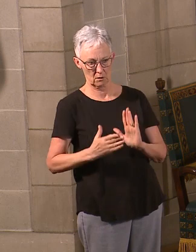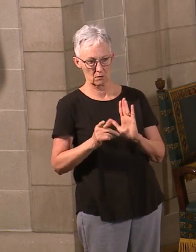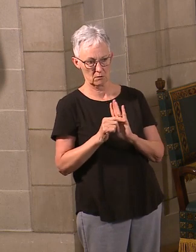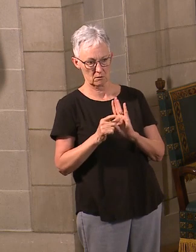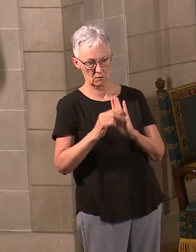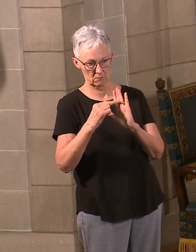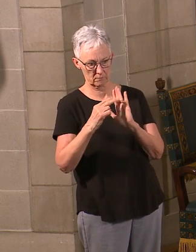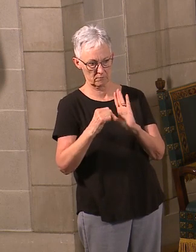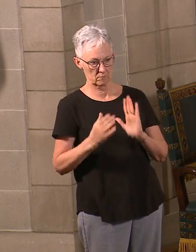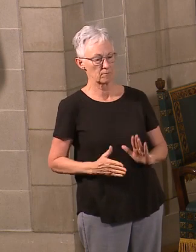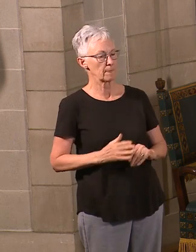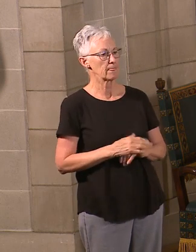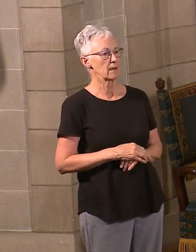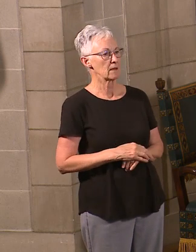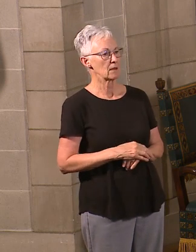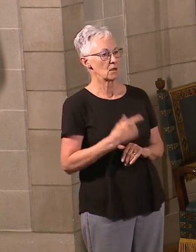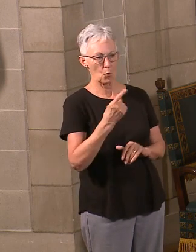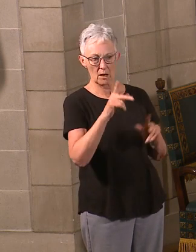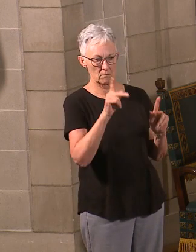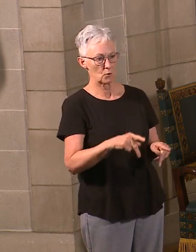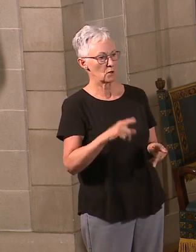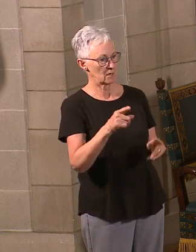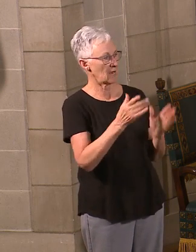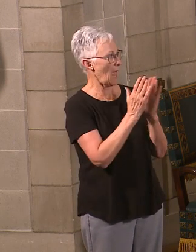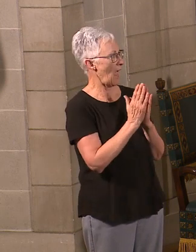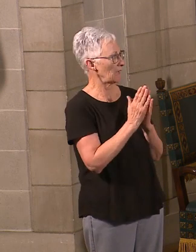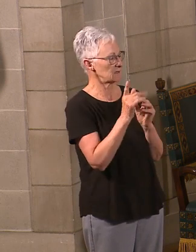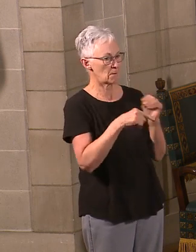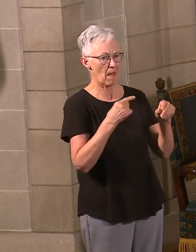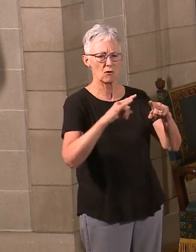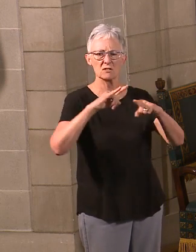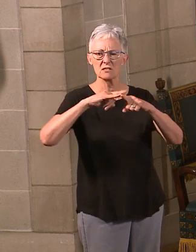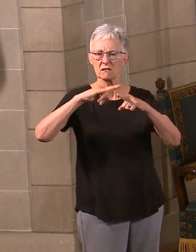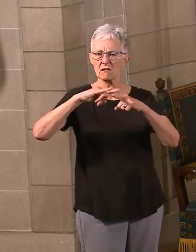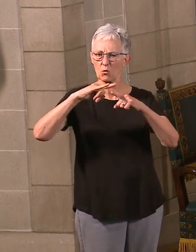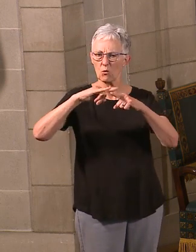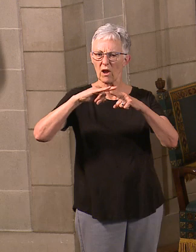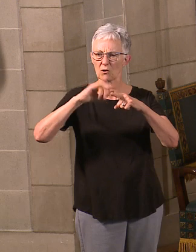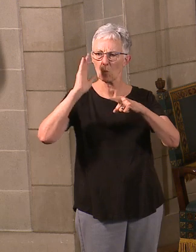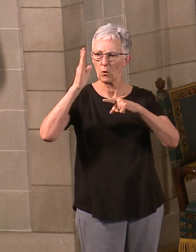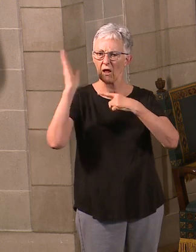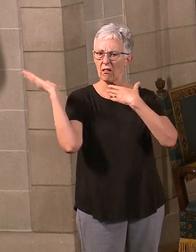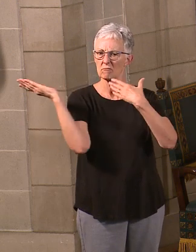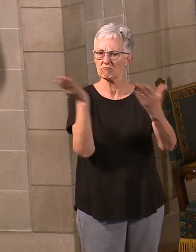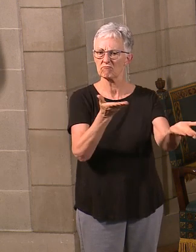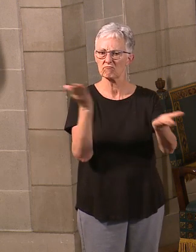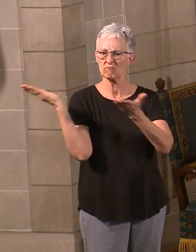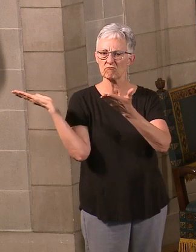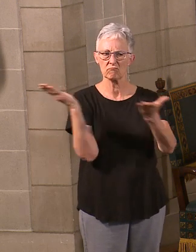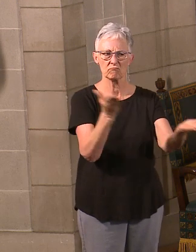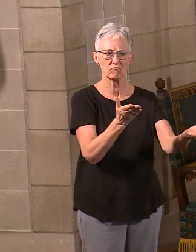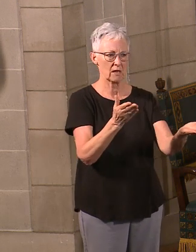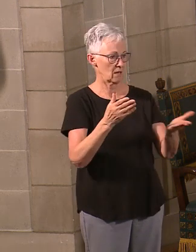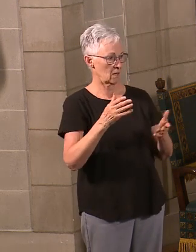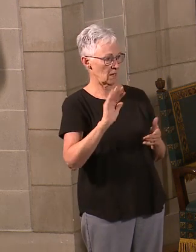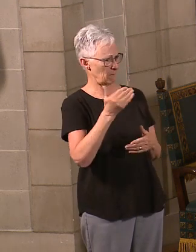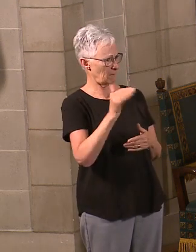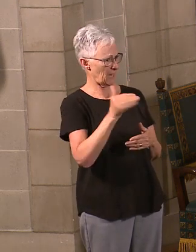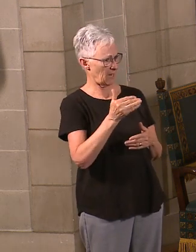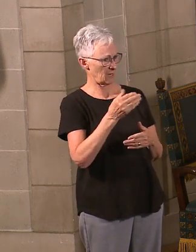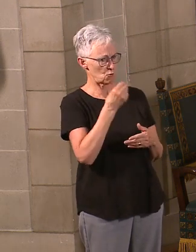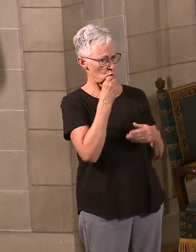cigarette deliveries. Must be known that apparently at grocery stores, they cannot bring out cigarettes to your car or